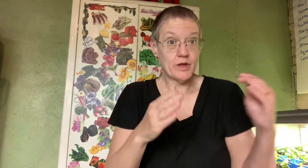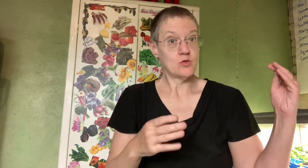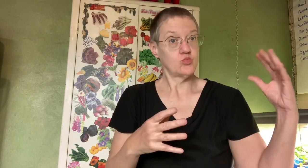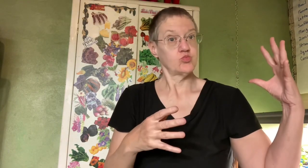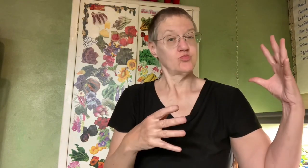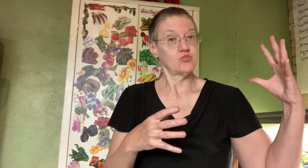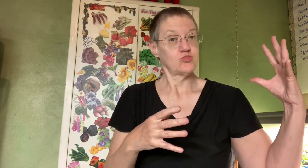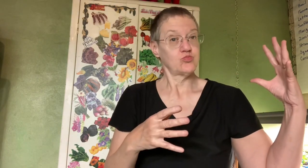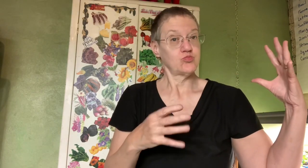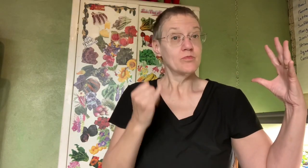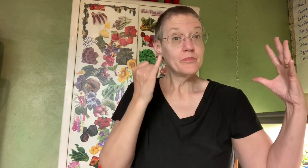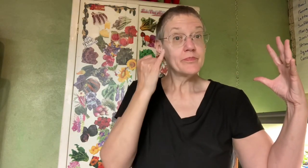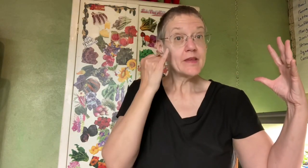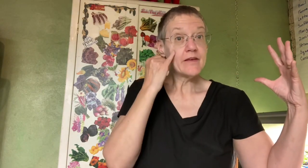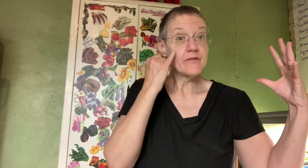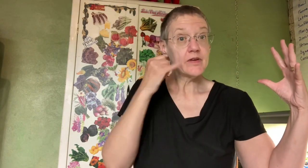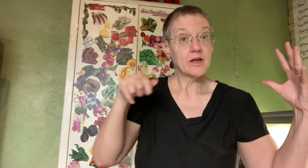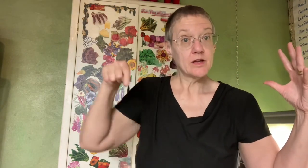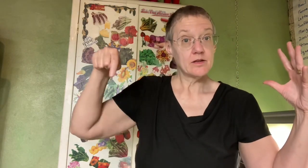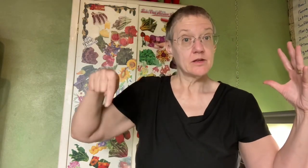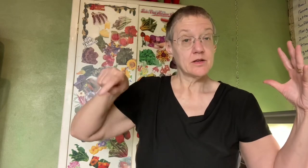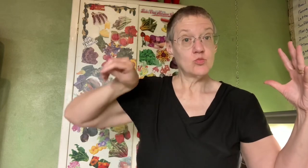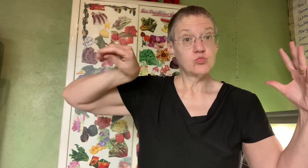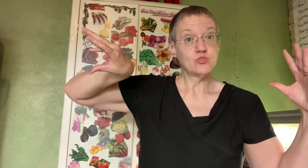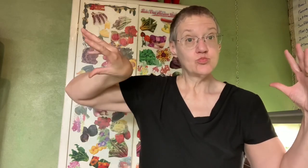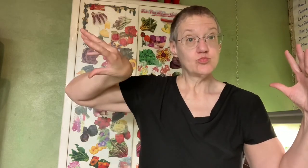plant them on the right side of my garden,